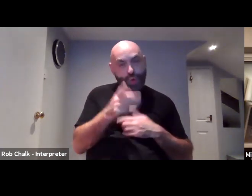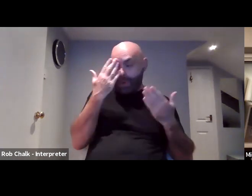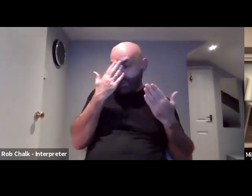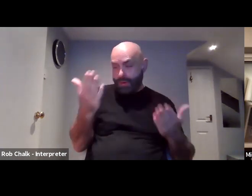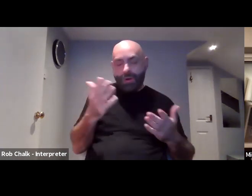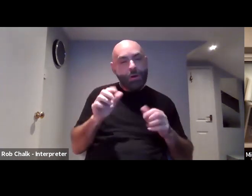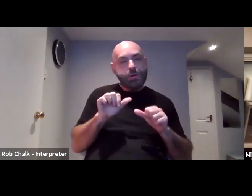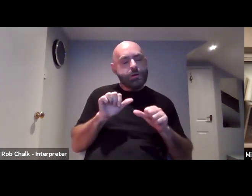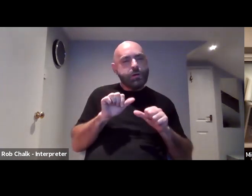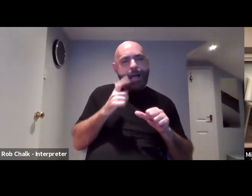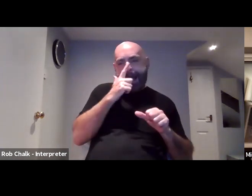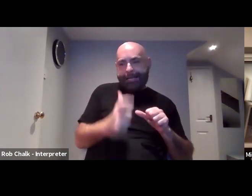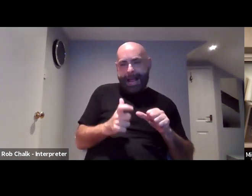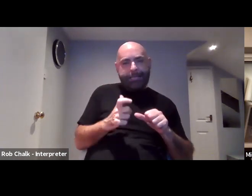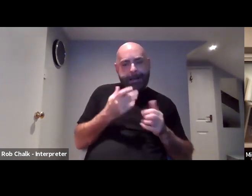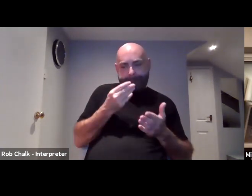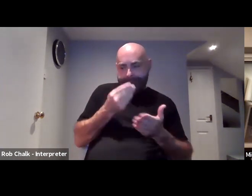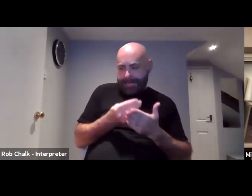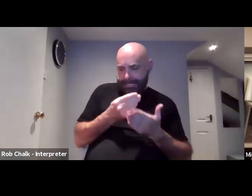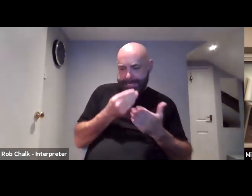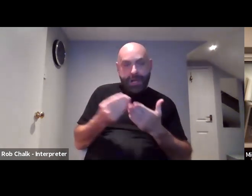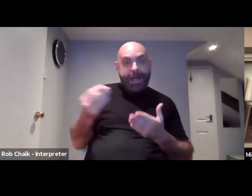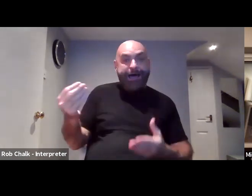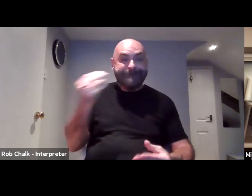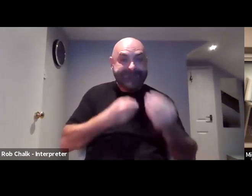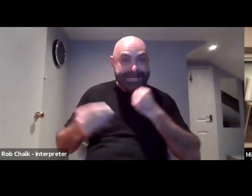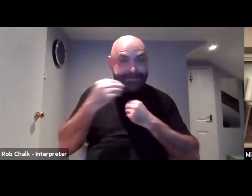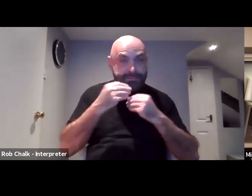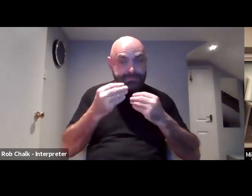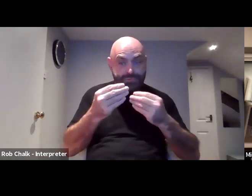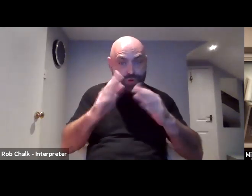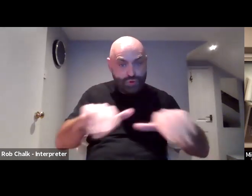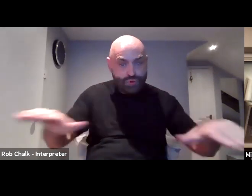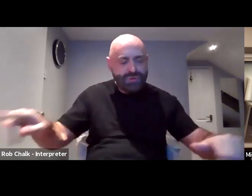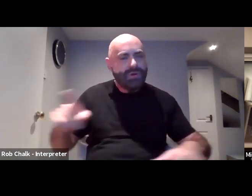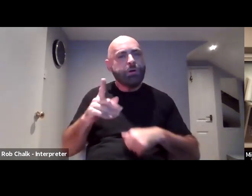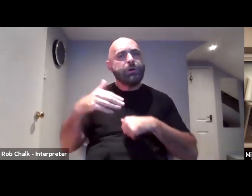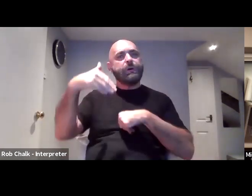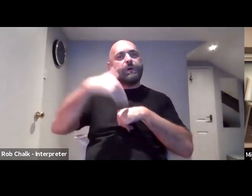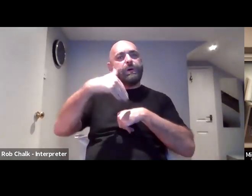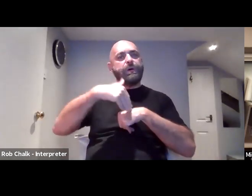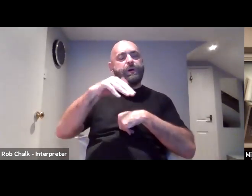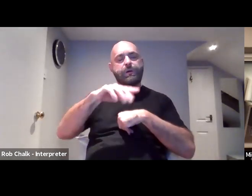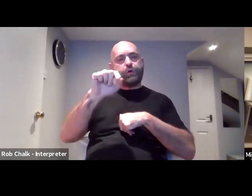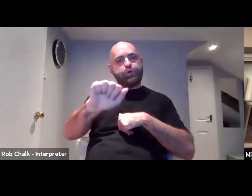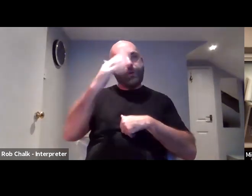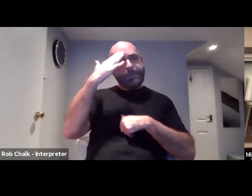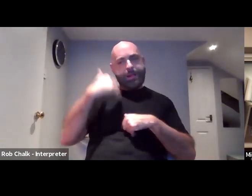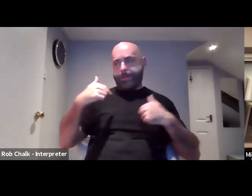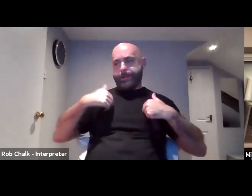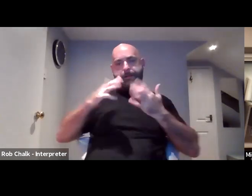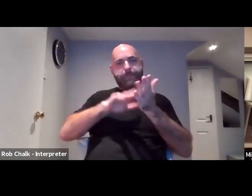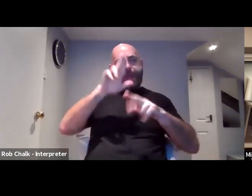know whether you're going to have the money to feed your children. What impact does that have on your mental health